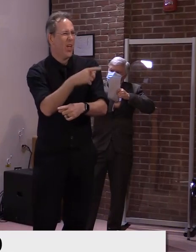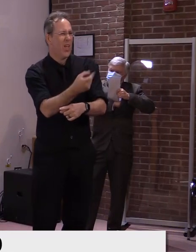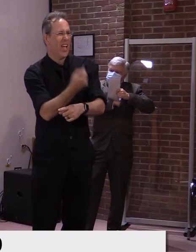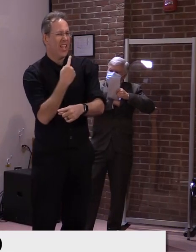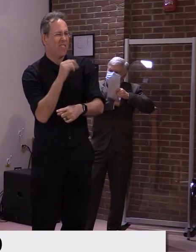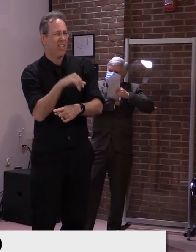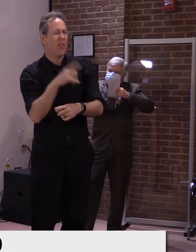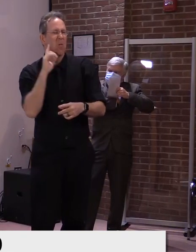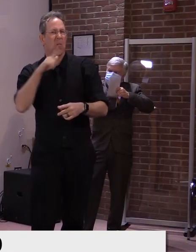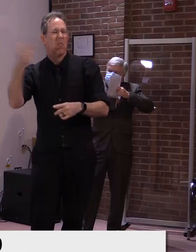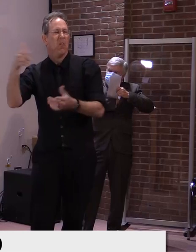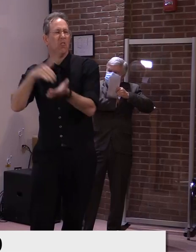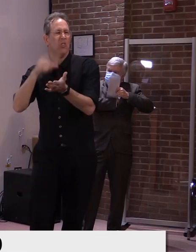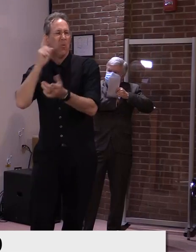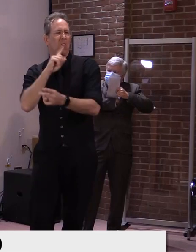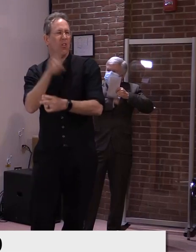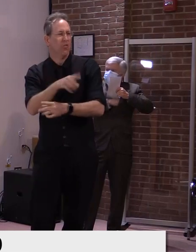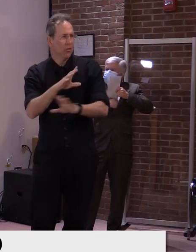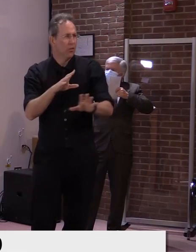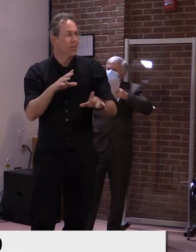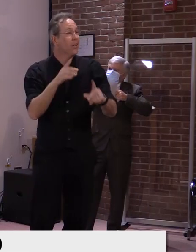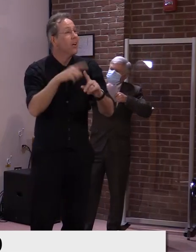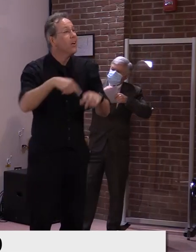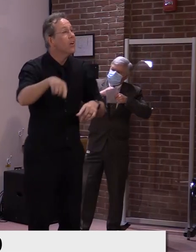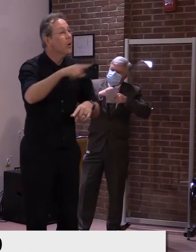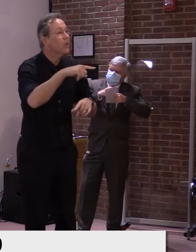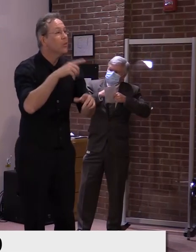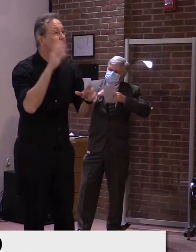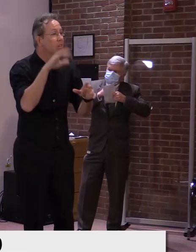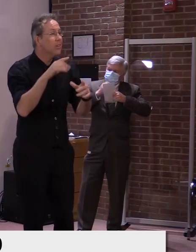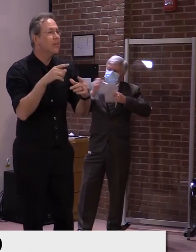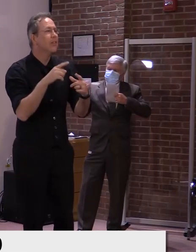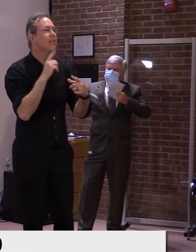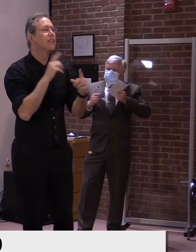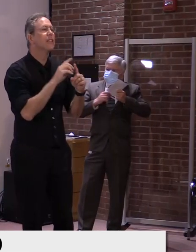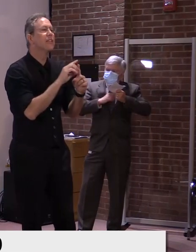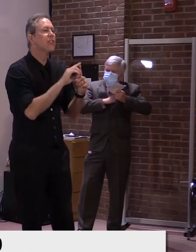far, it's within that 6 to 13 day period.